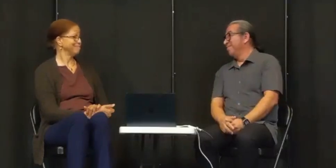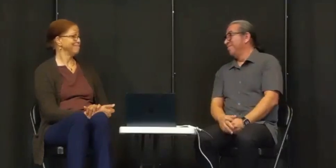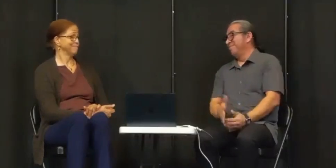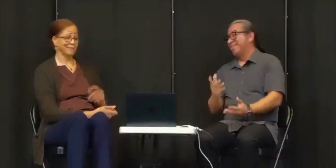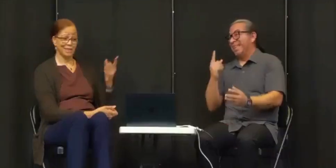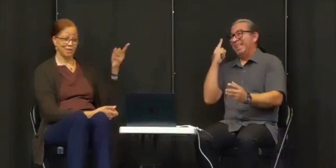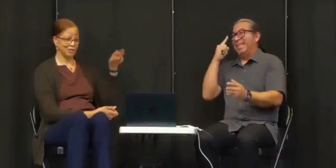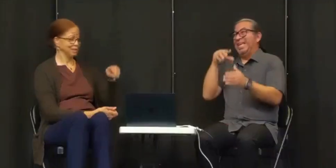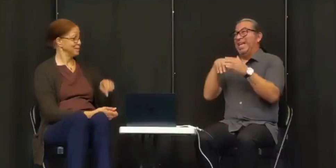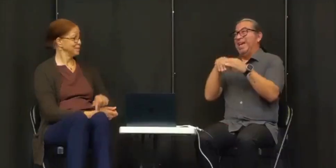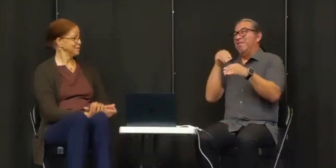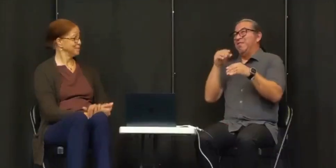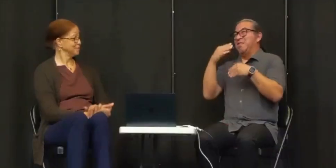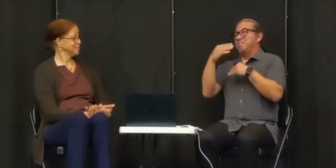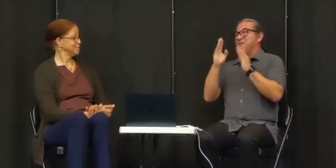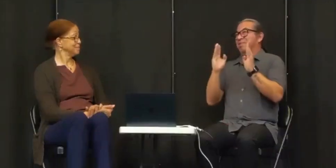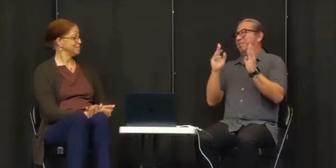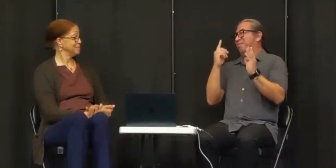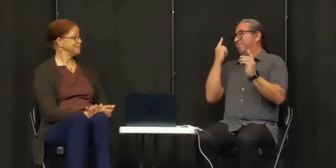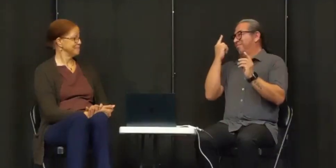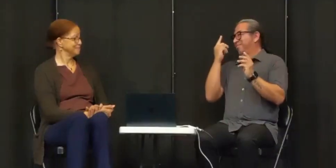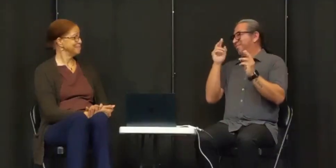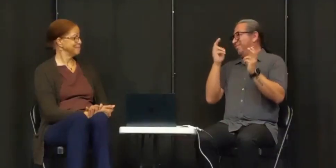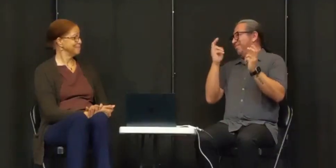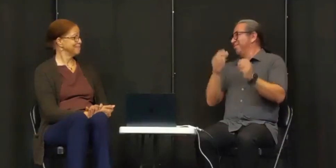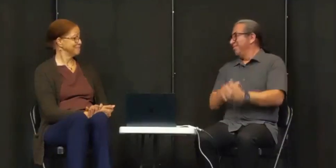it's important. I agree.